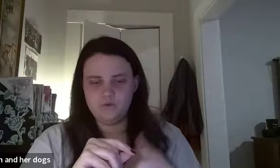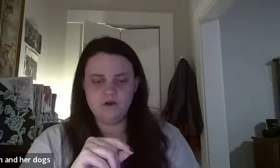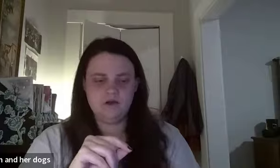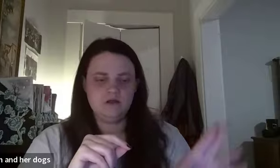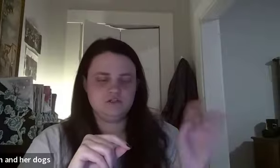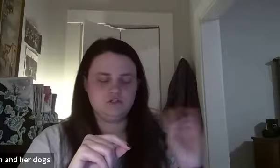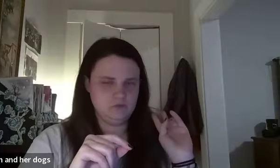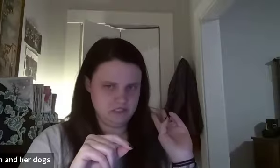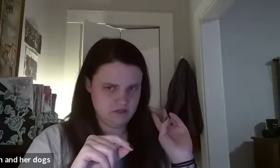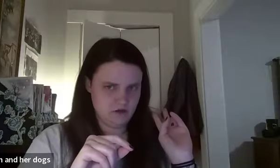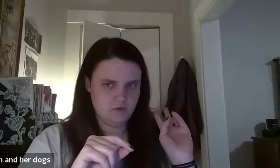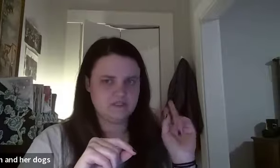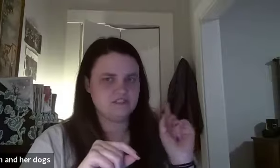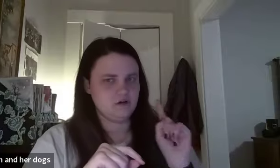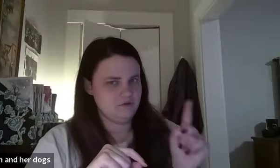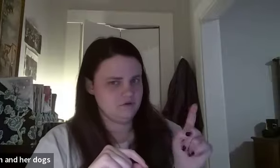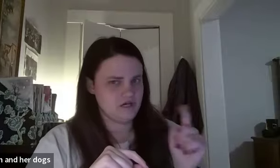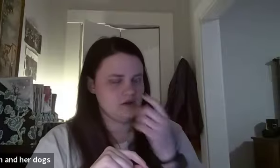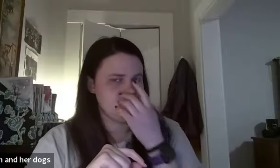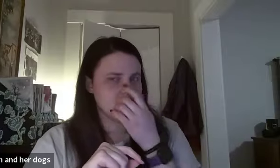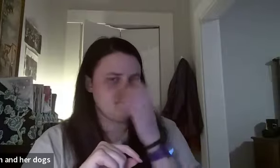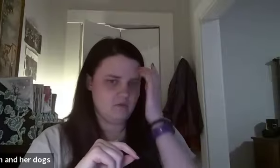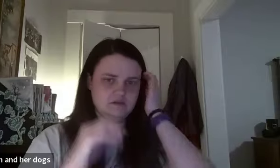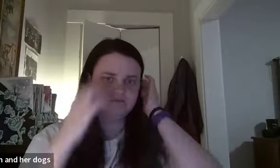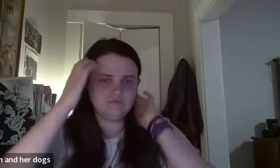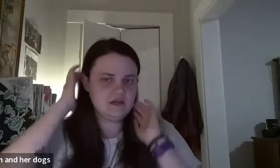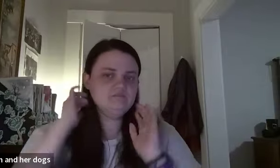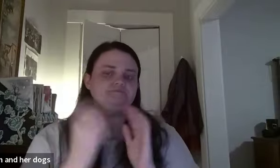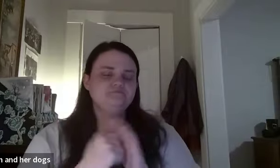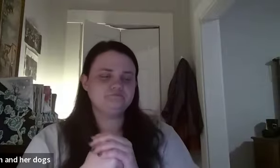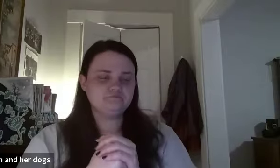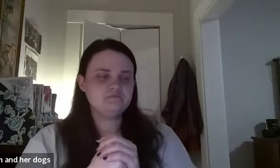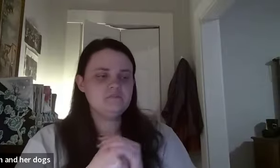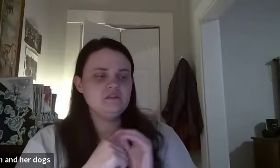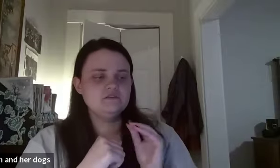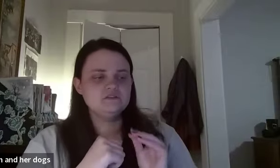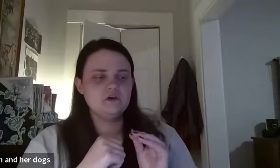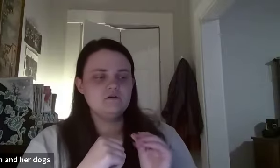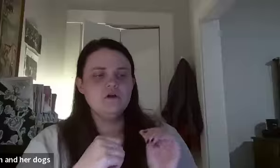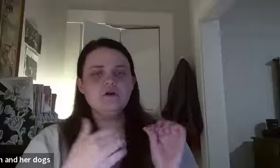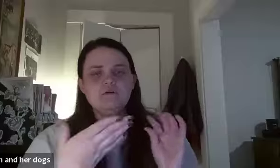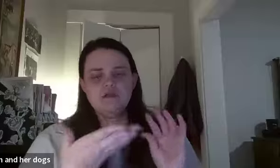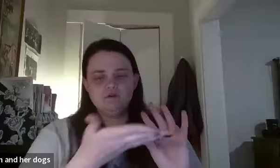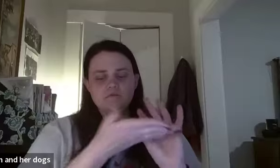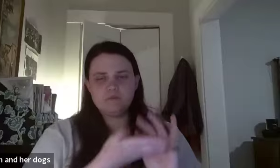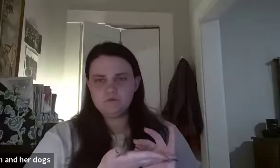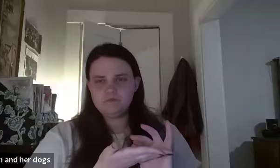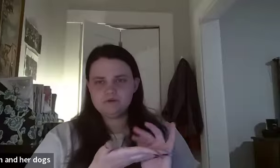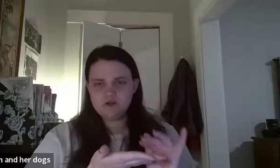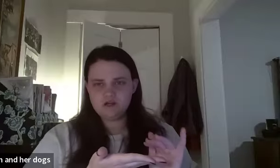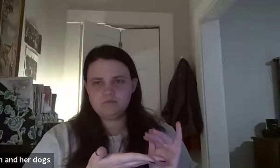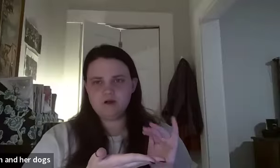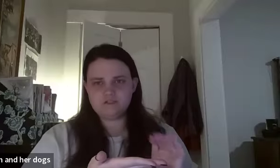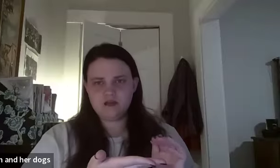tomorrow 2 weeks ago when we started with our time. I remember that one. Okay. So if you remember when we were talking about our